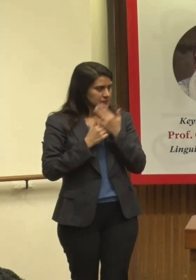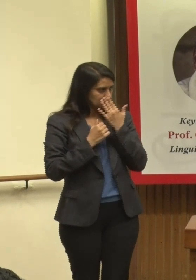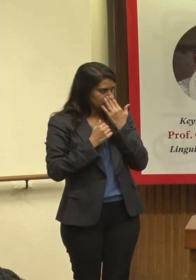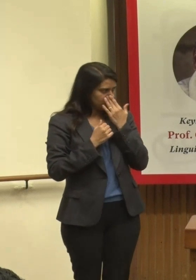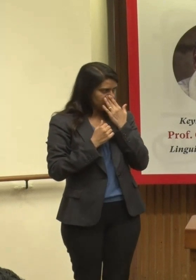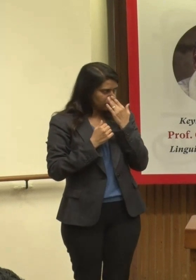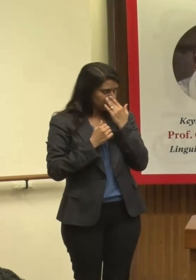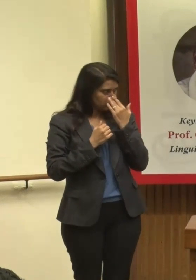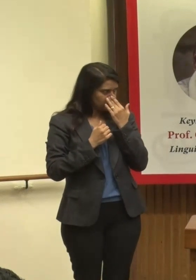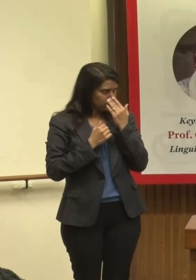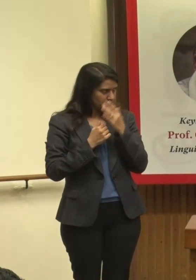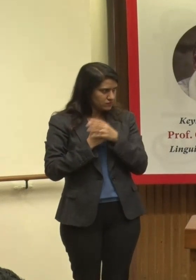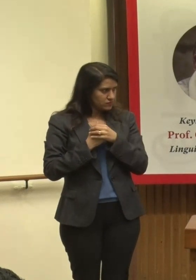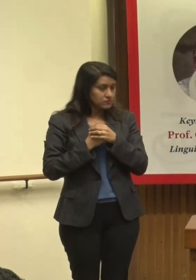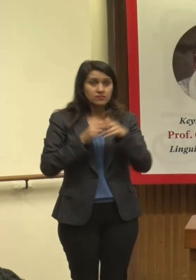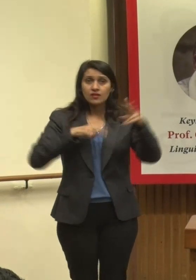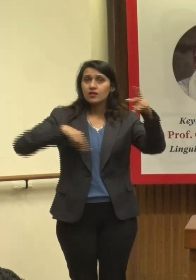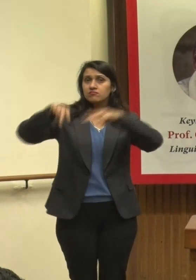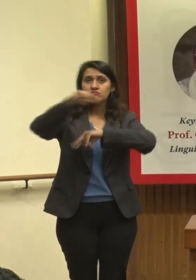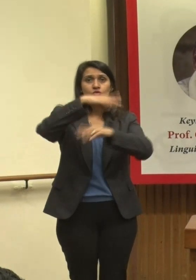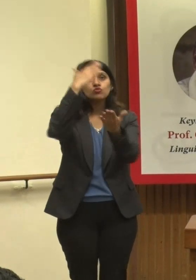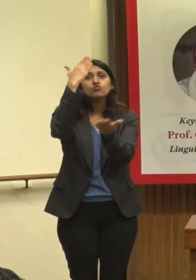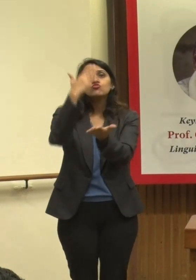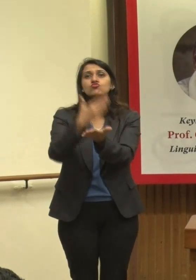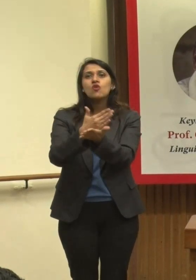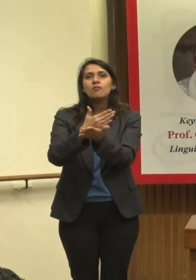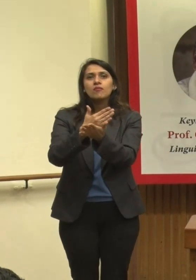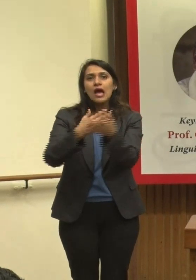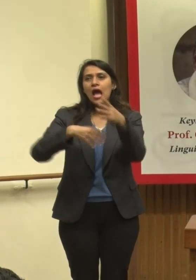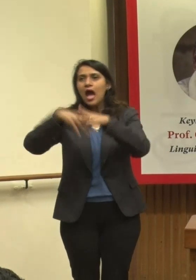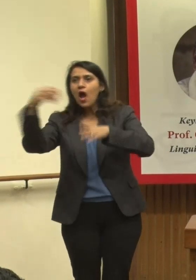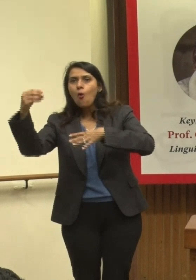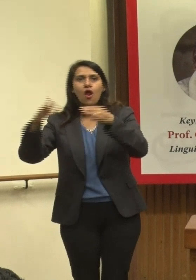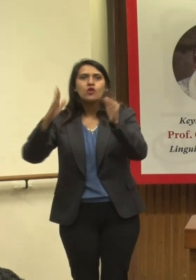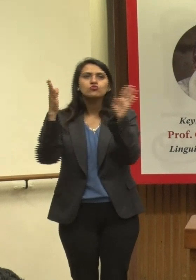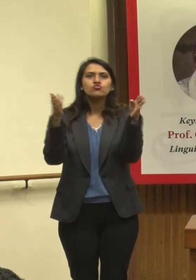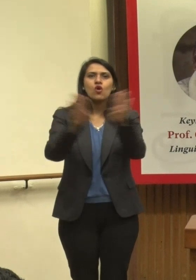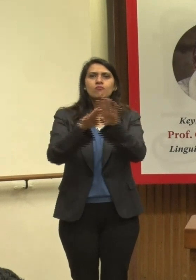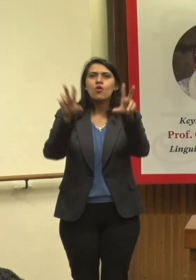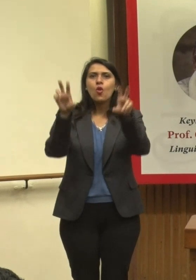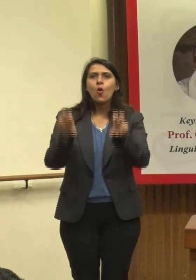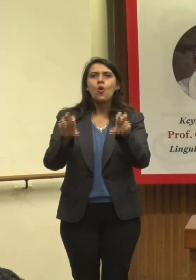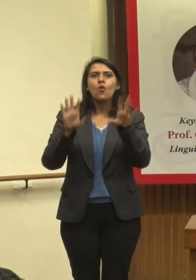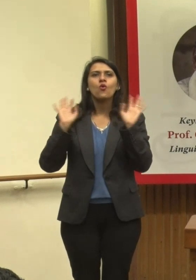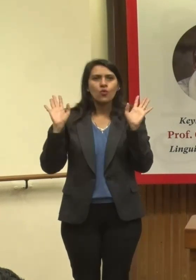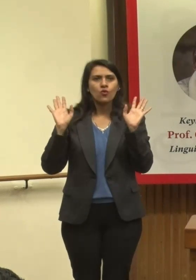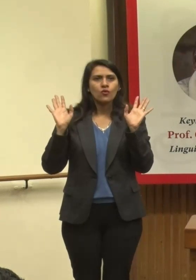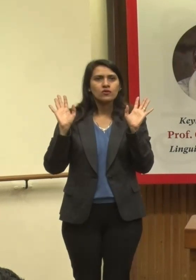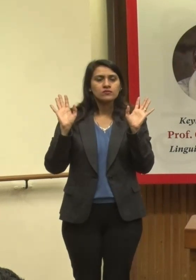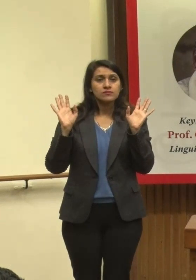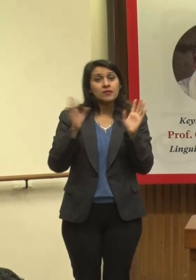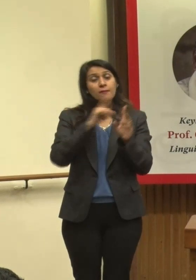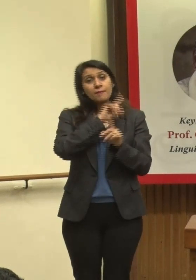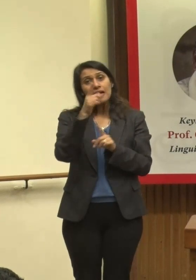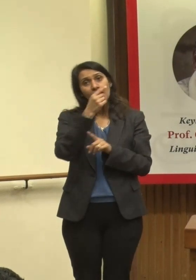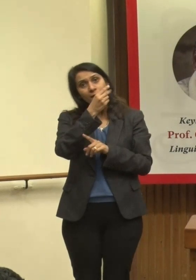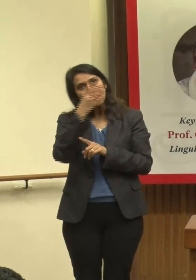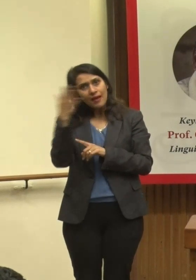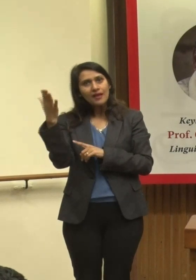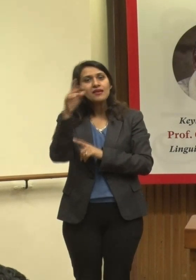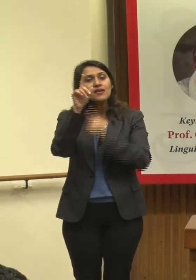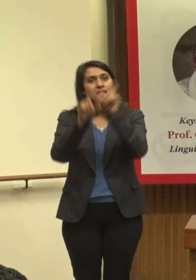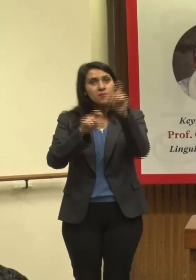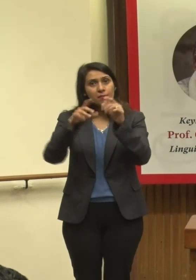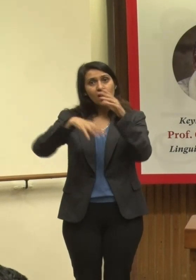that? Ban on movements, public. We were not allowed to go outside the houses. But many people